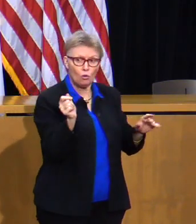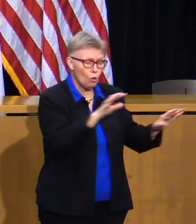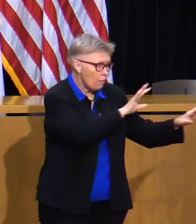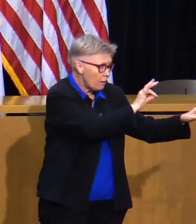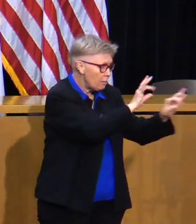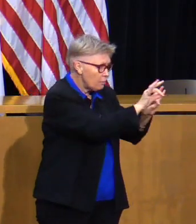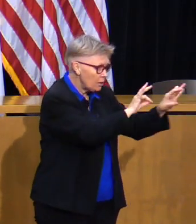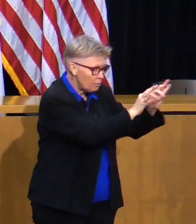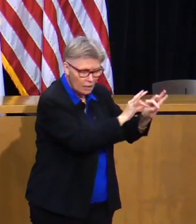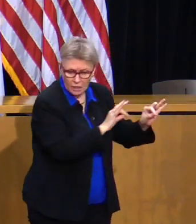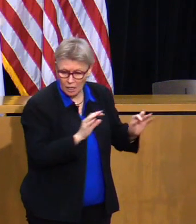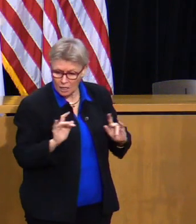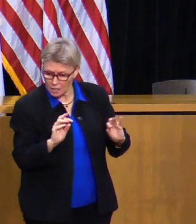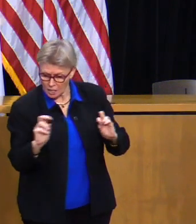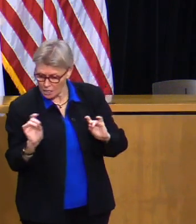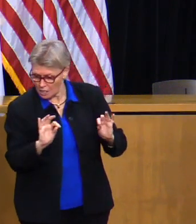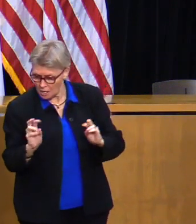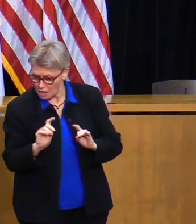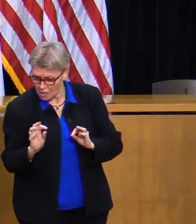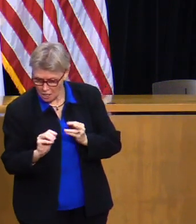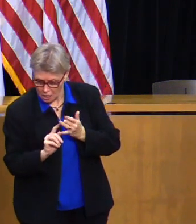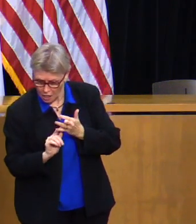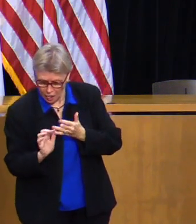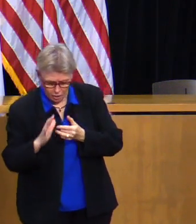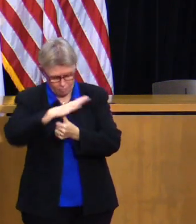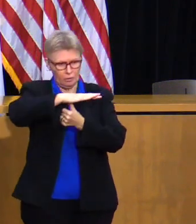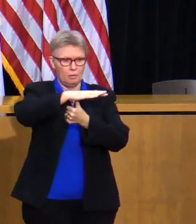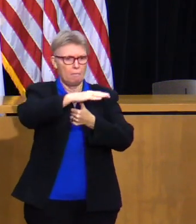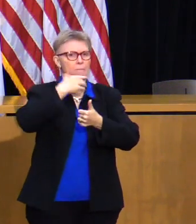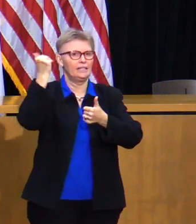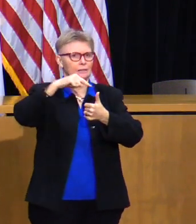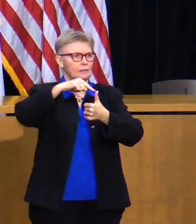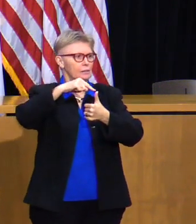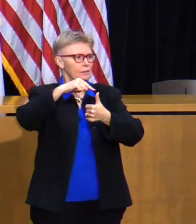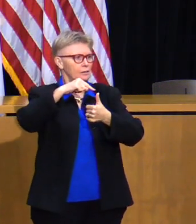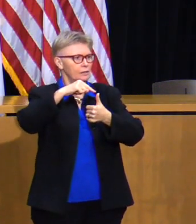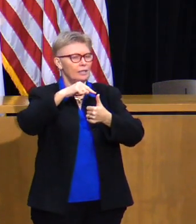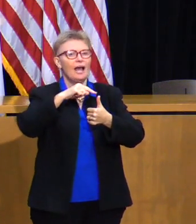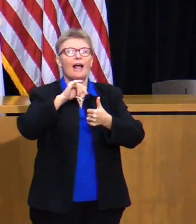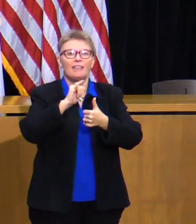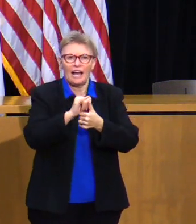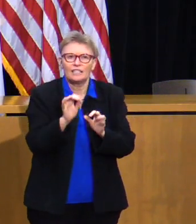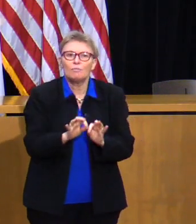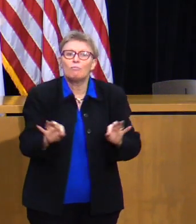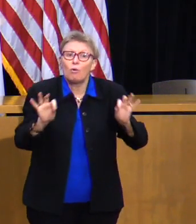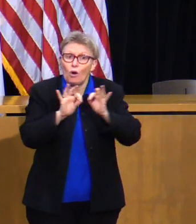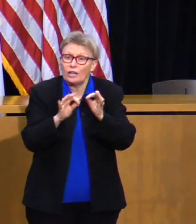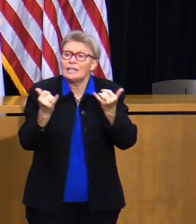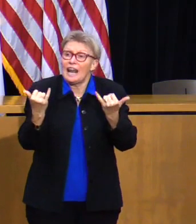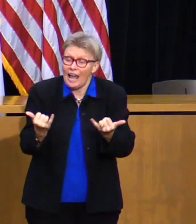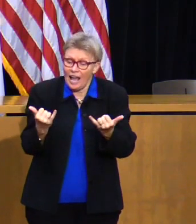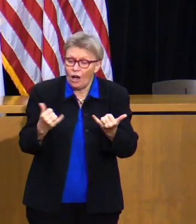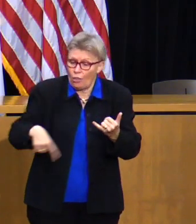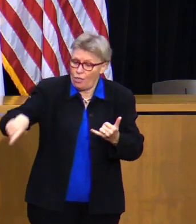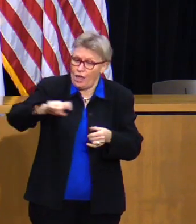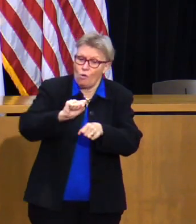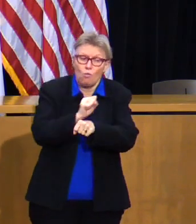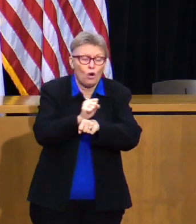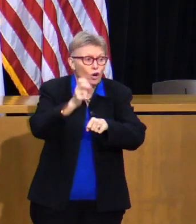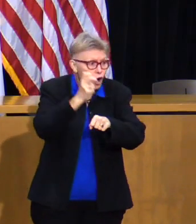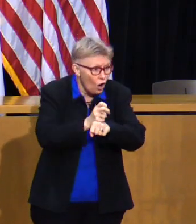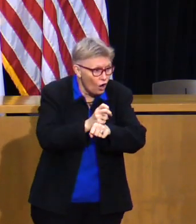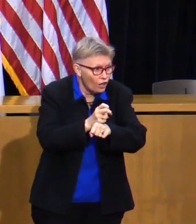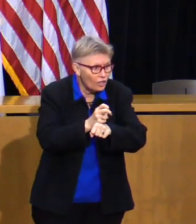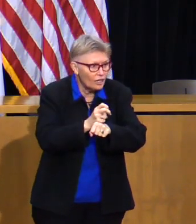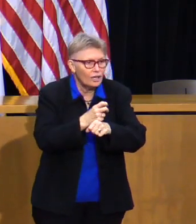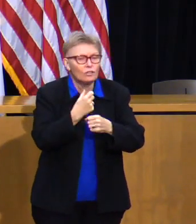there's any point in time in the history of our Commonwealth, it is now that we really need this team of people in our judicial